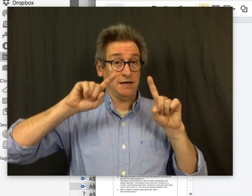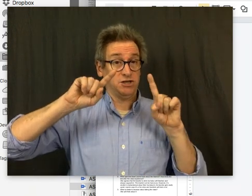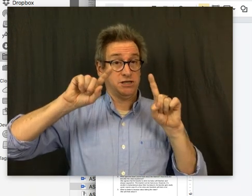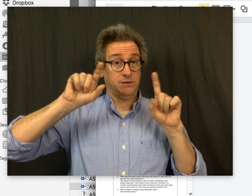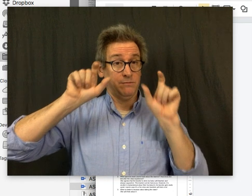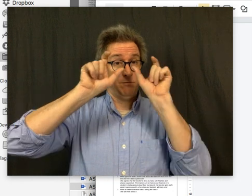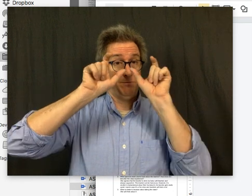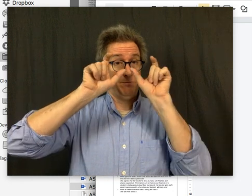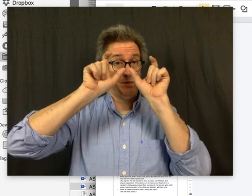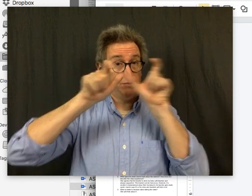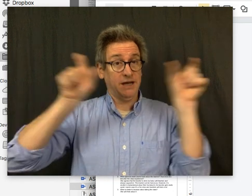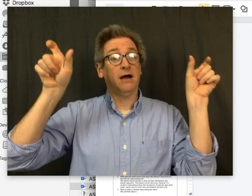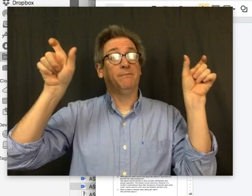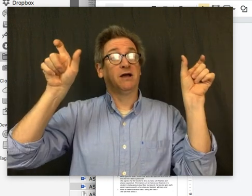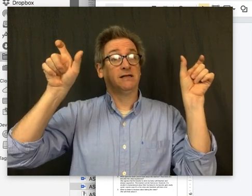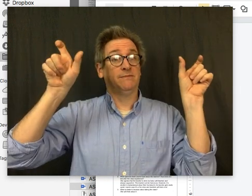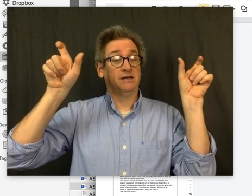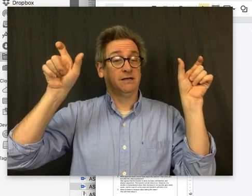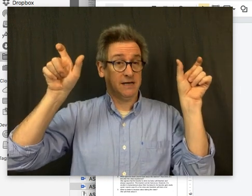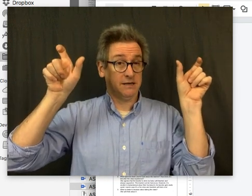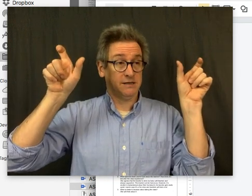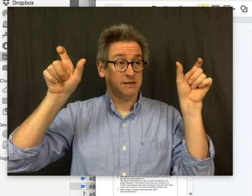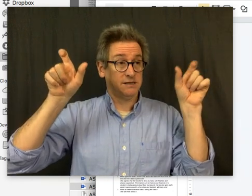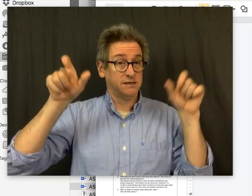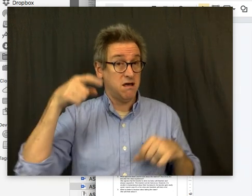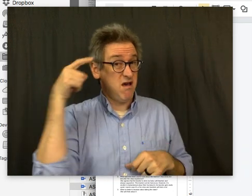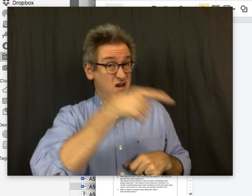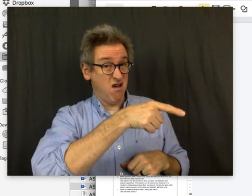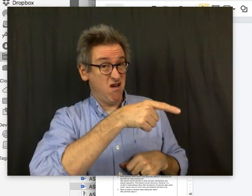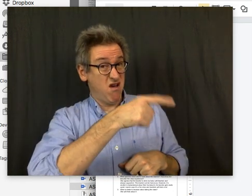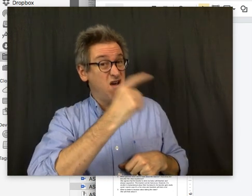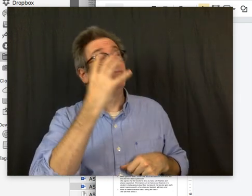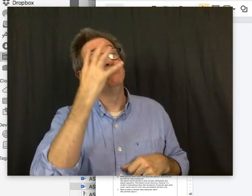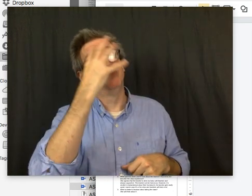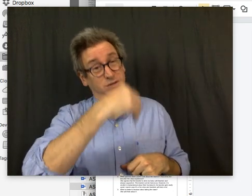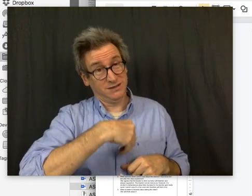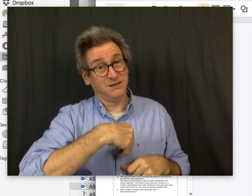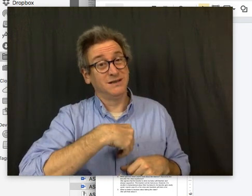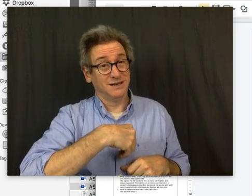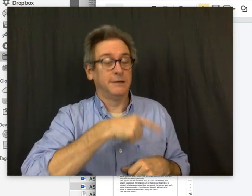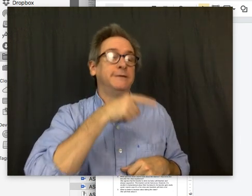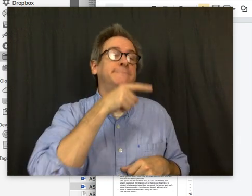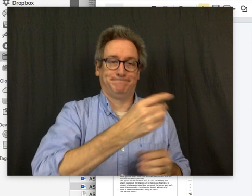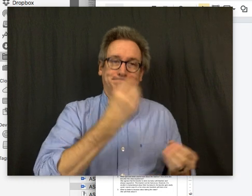about it as just splitting up the concept into sentences,